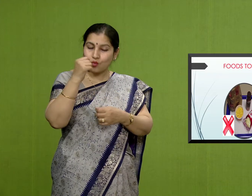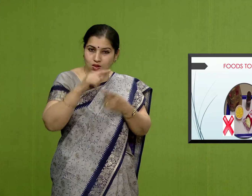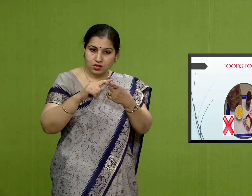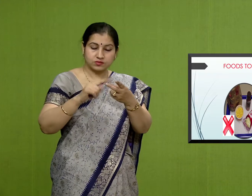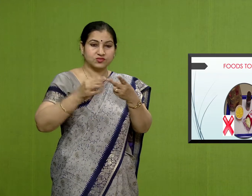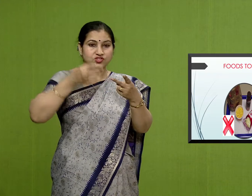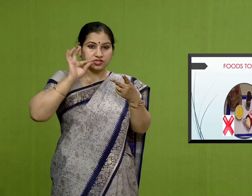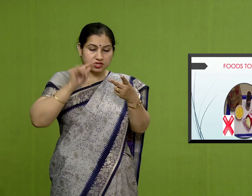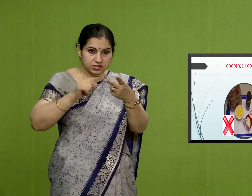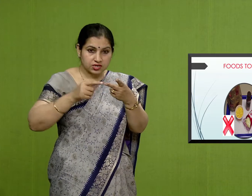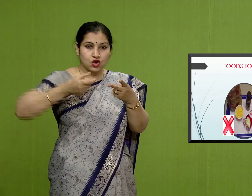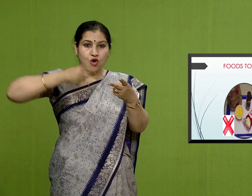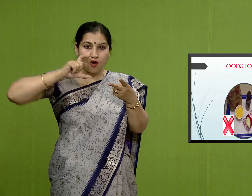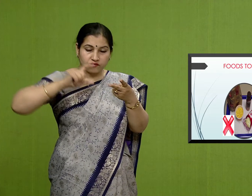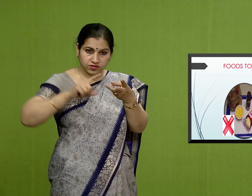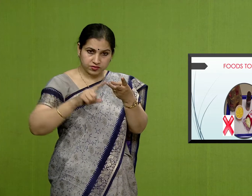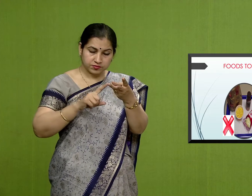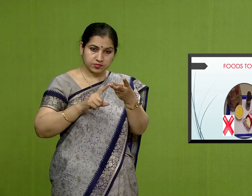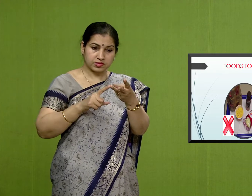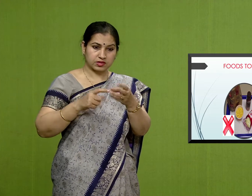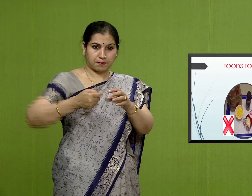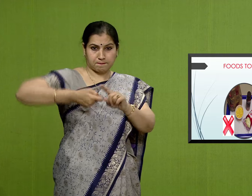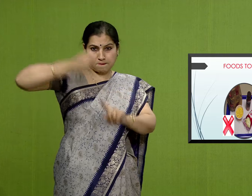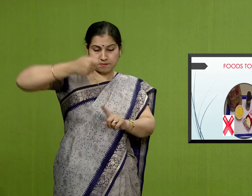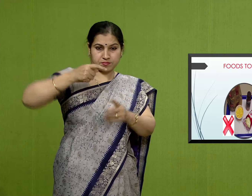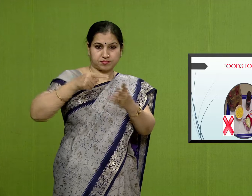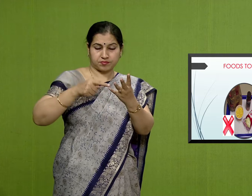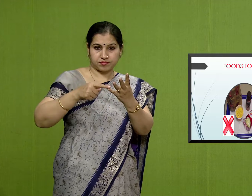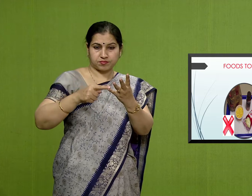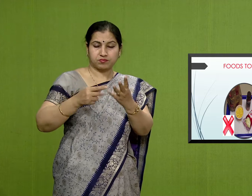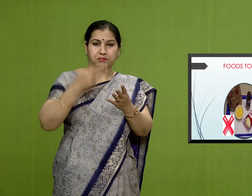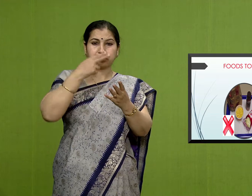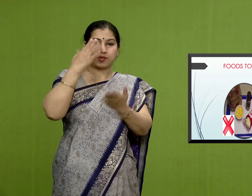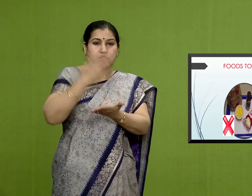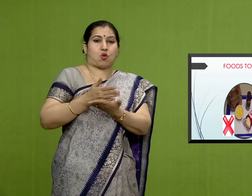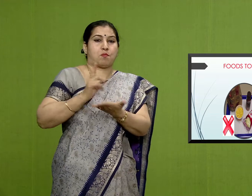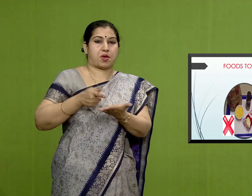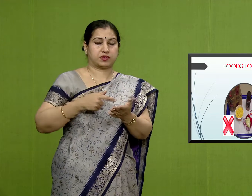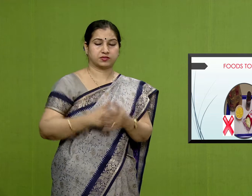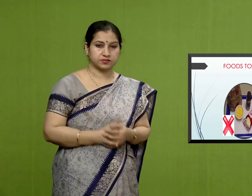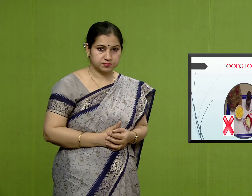alcohols, tea, coffee, cola, and smoking.